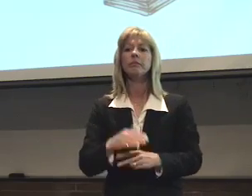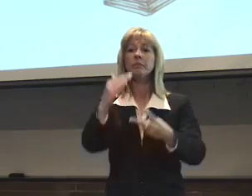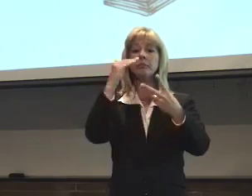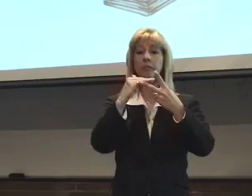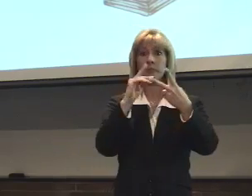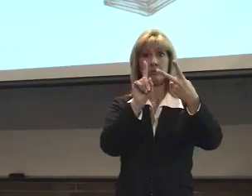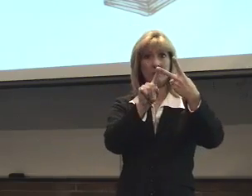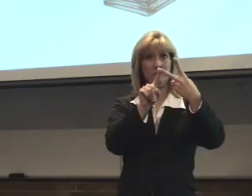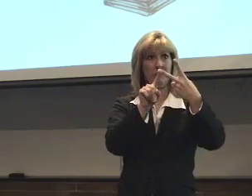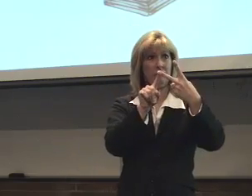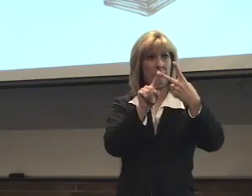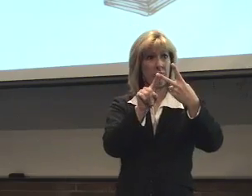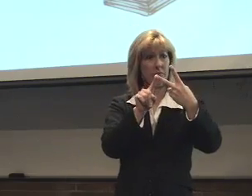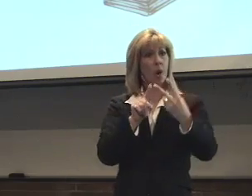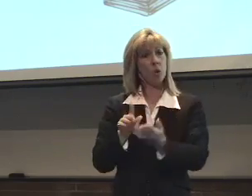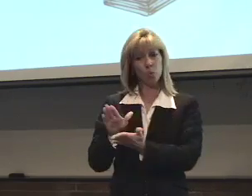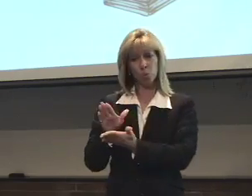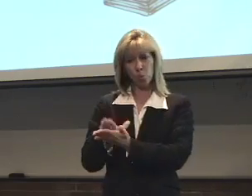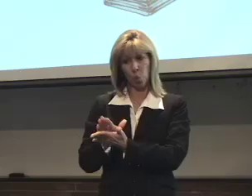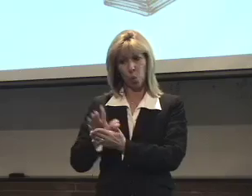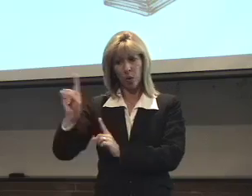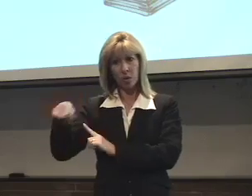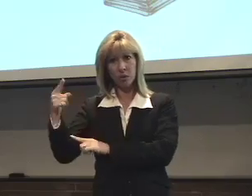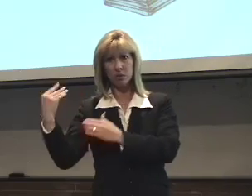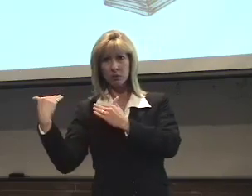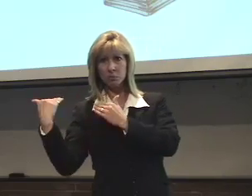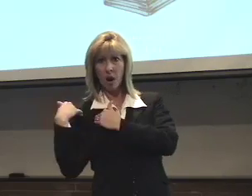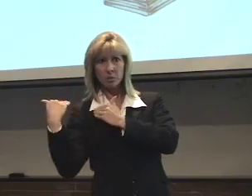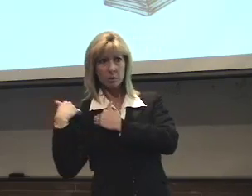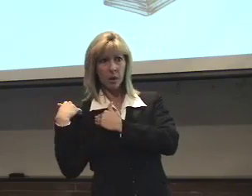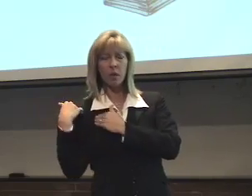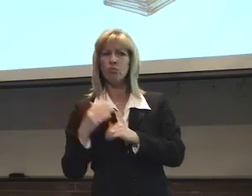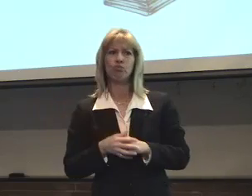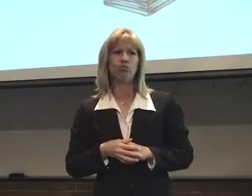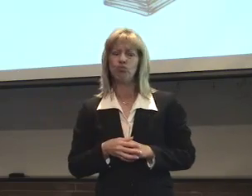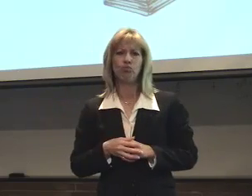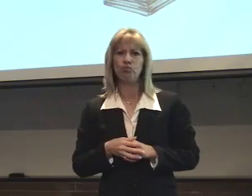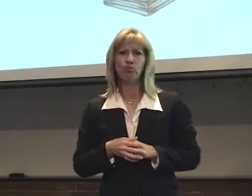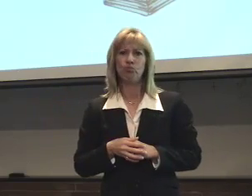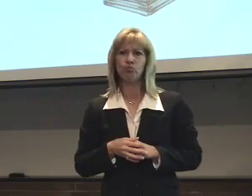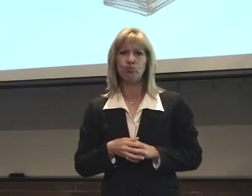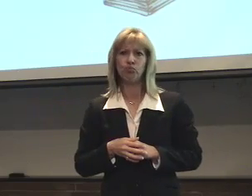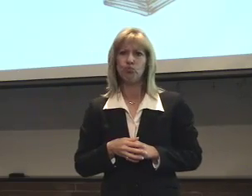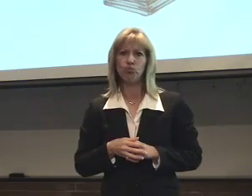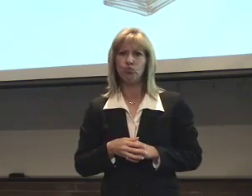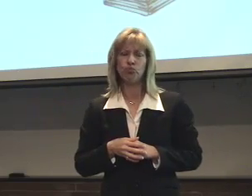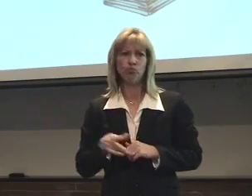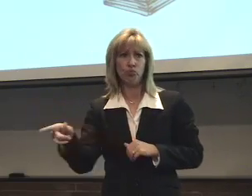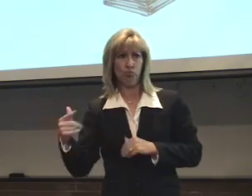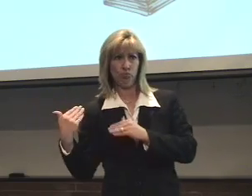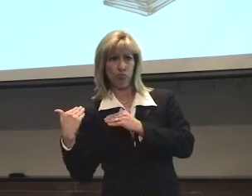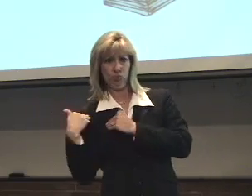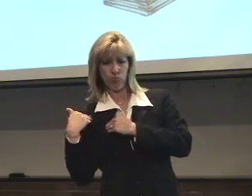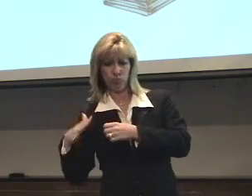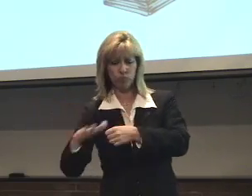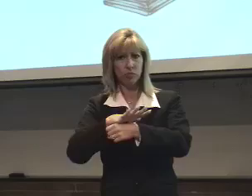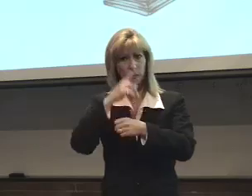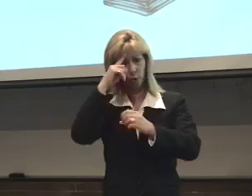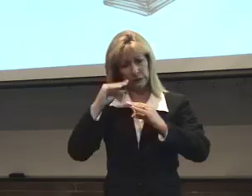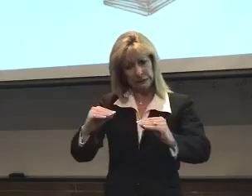There's no way to get a child to grade level reading and expect the school to do it. Number 1, just because the amount of time the child's